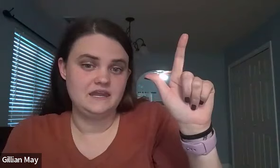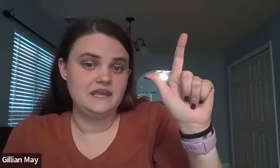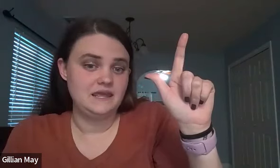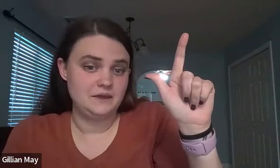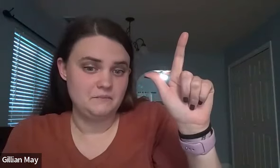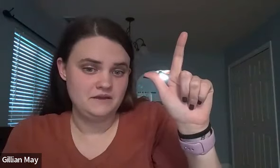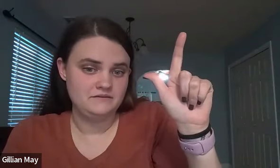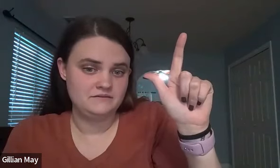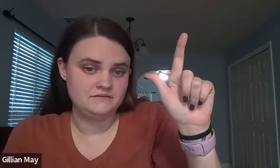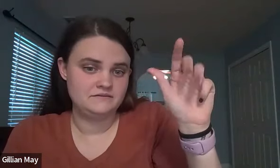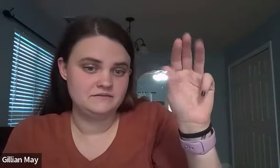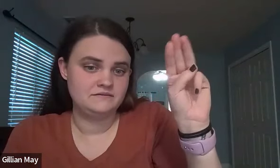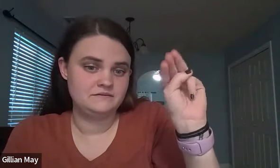then M,